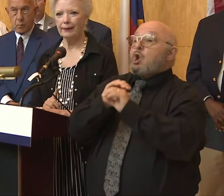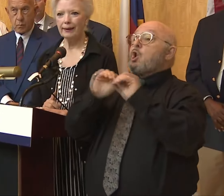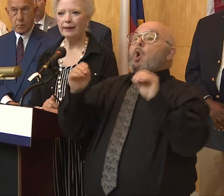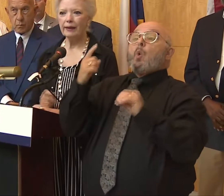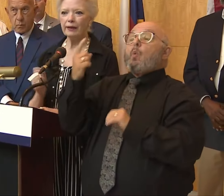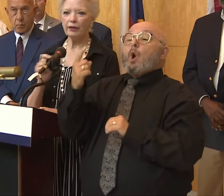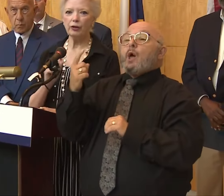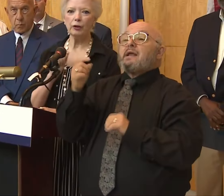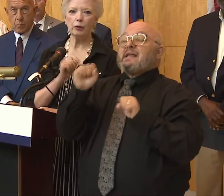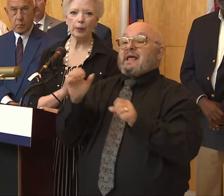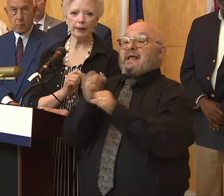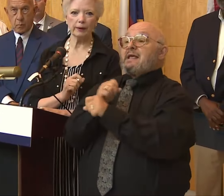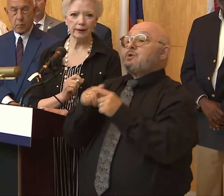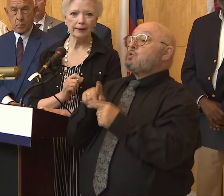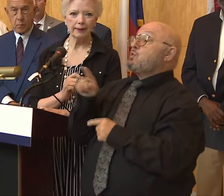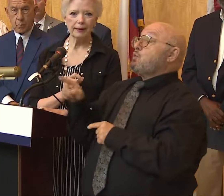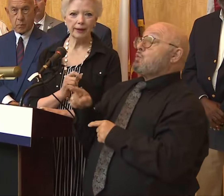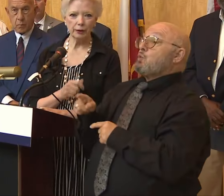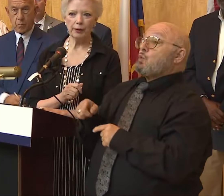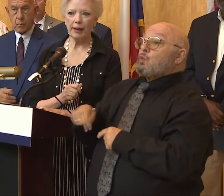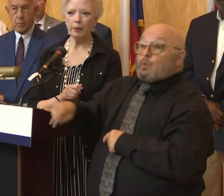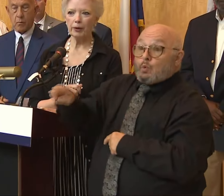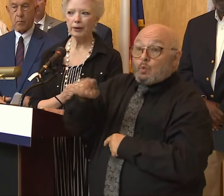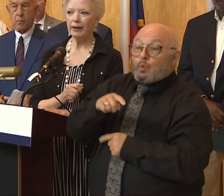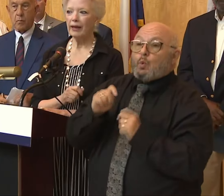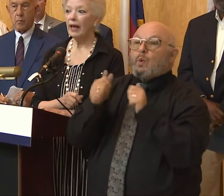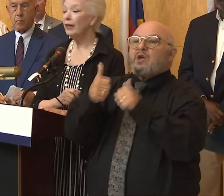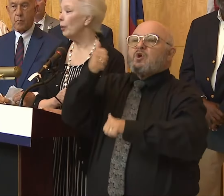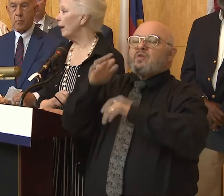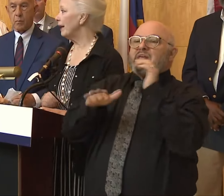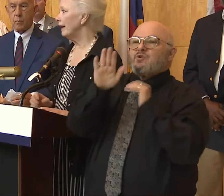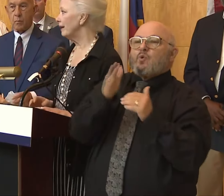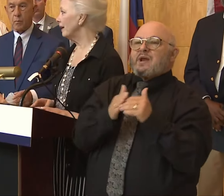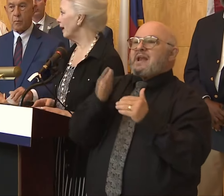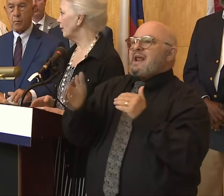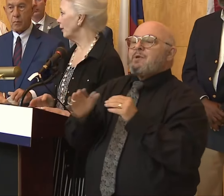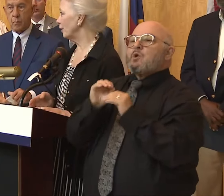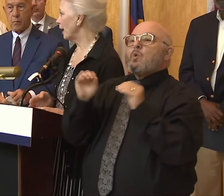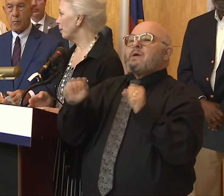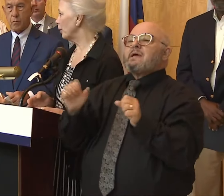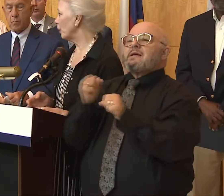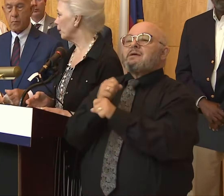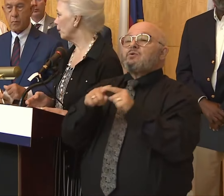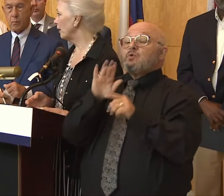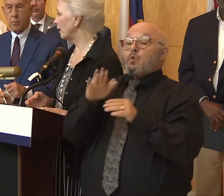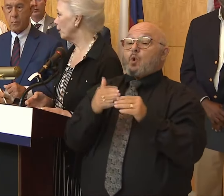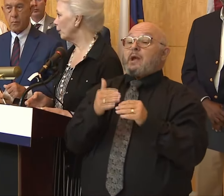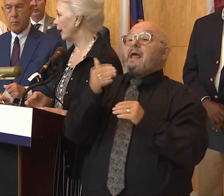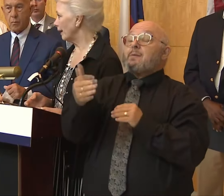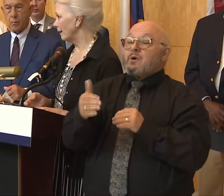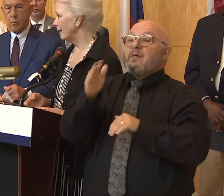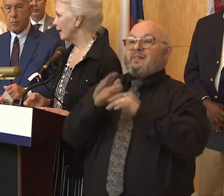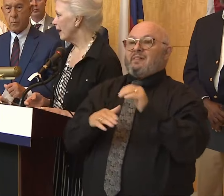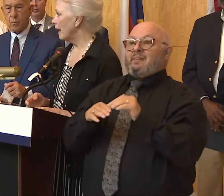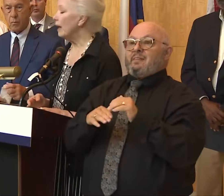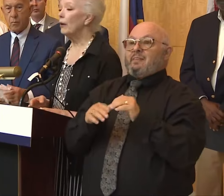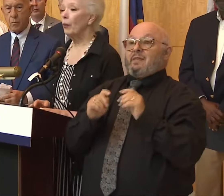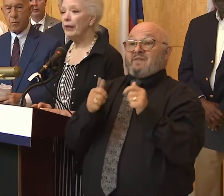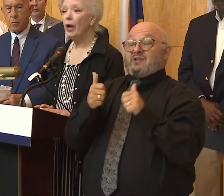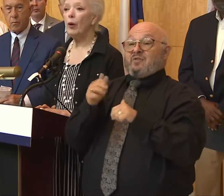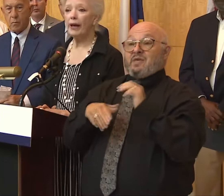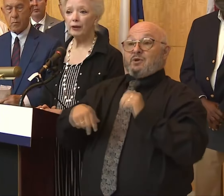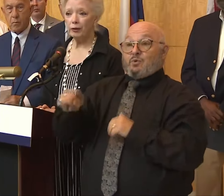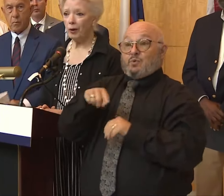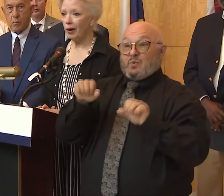nobody can get to you quicker than your neighbor, and nobody can get to your neighbor quicker than you can.